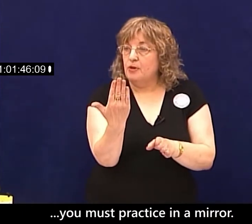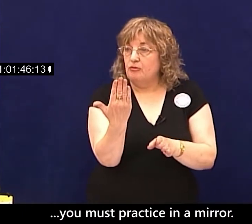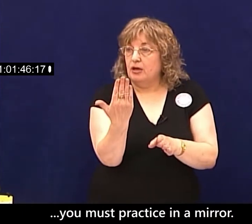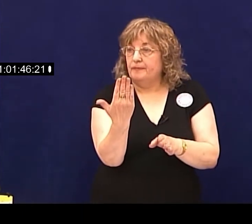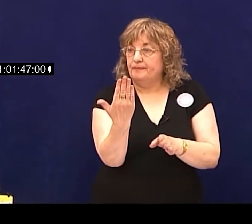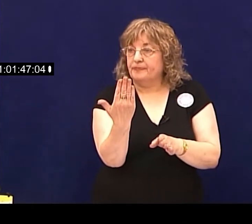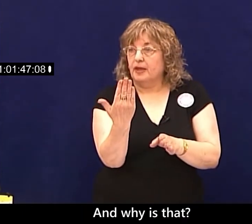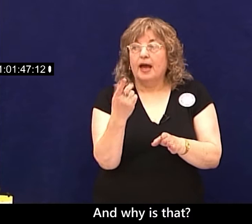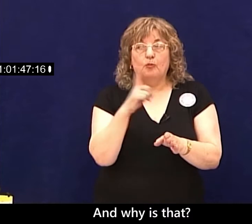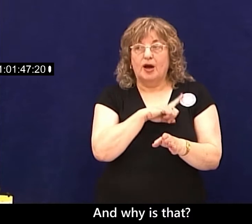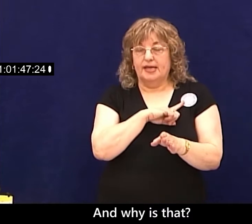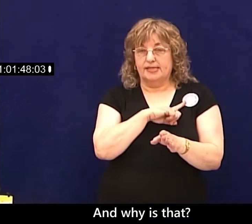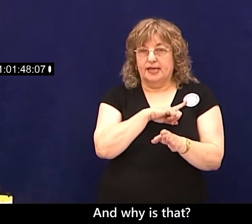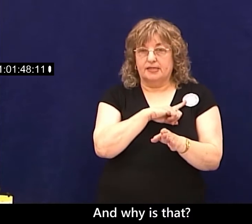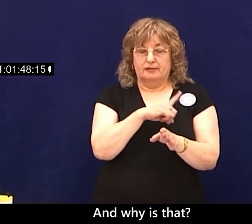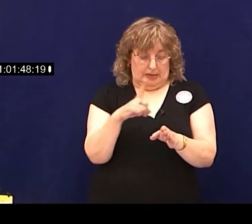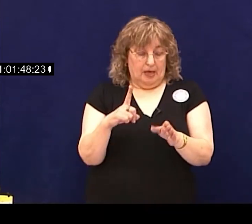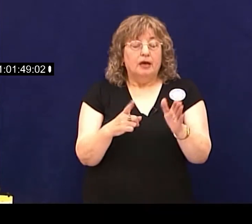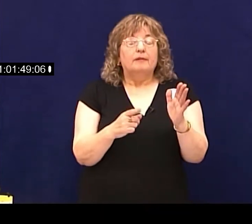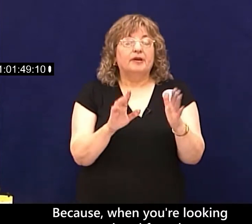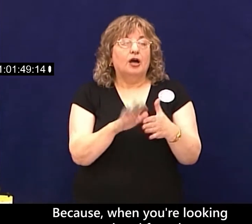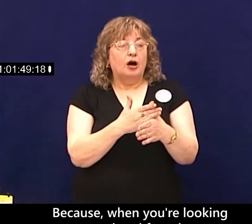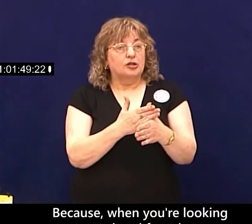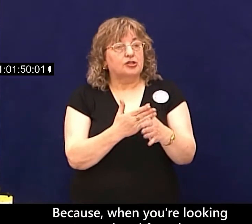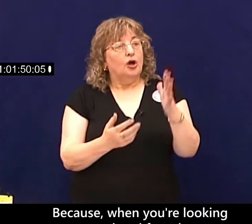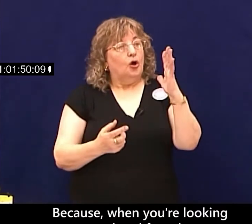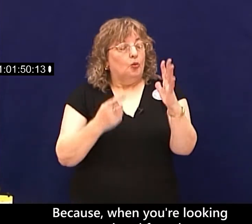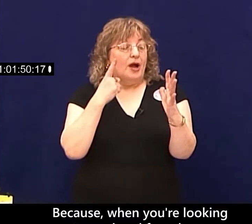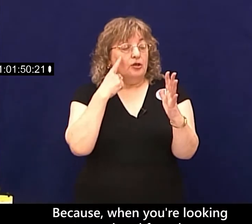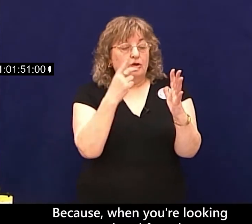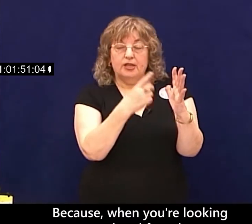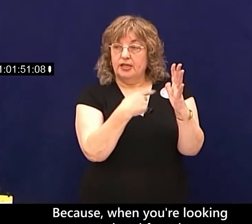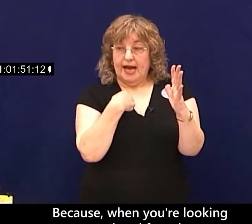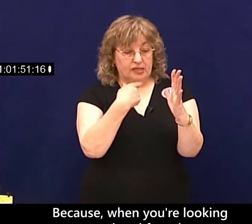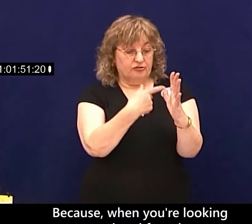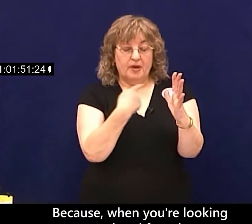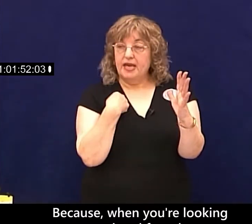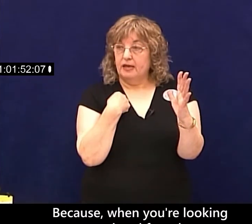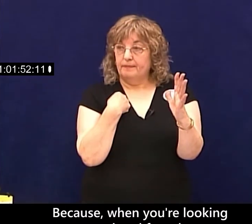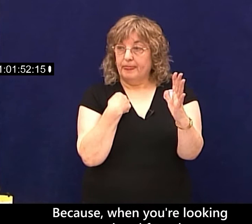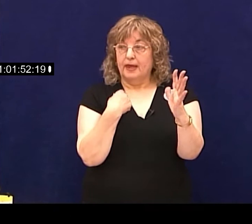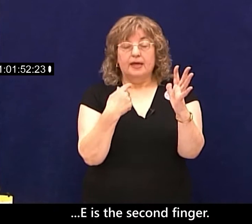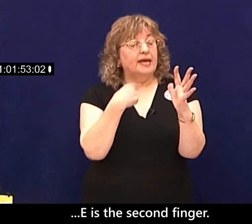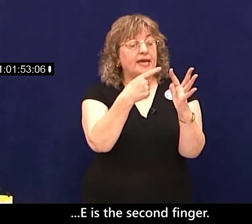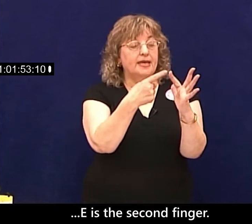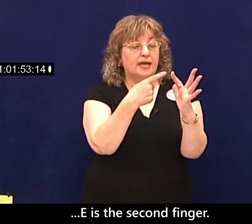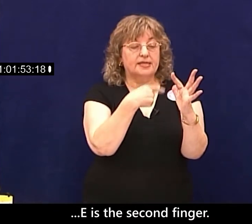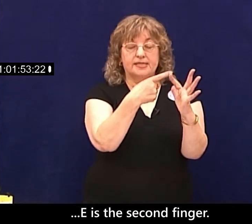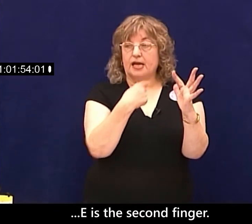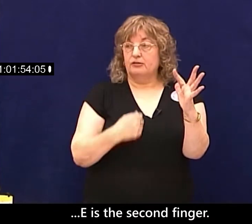mirror. And why is that? Because when you're looking at your hand from here, E is the second